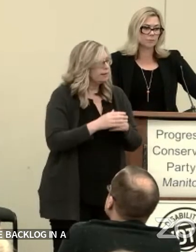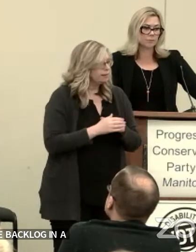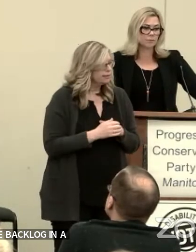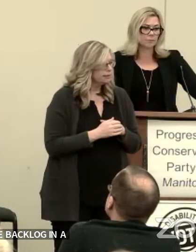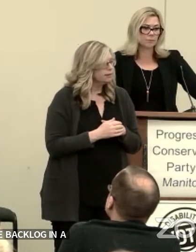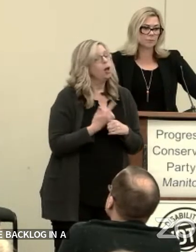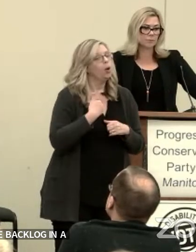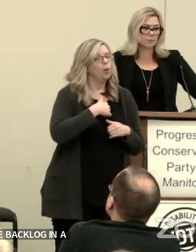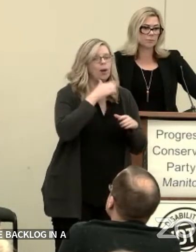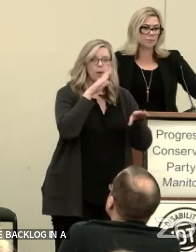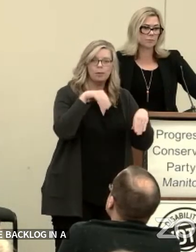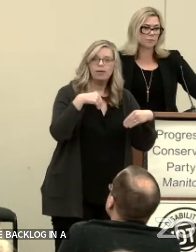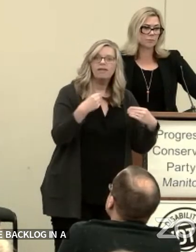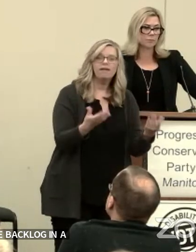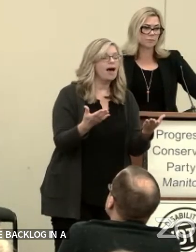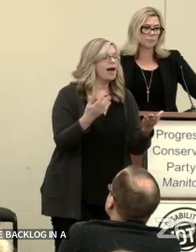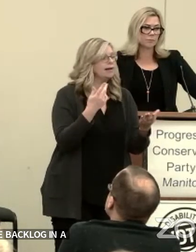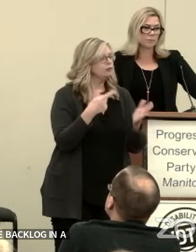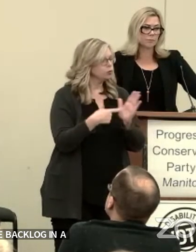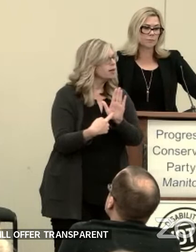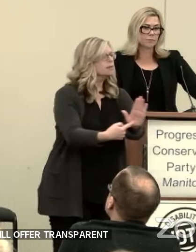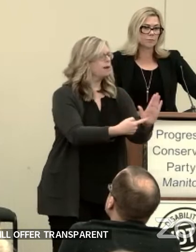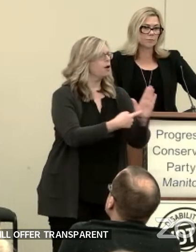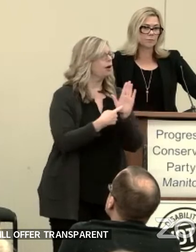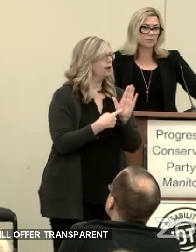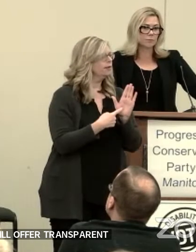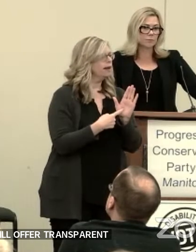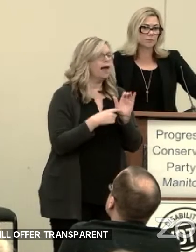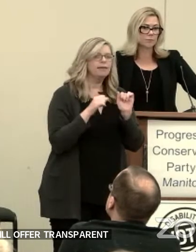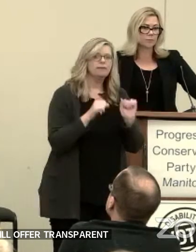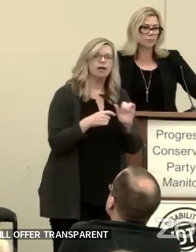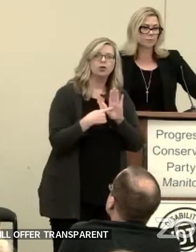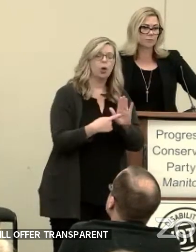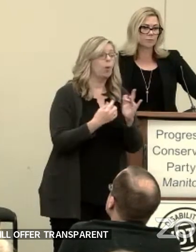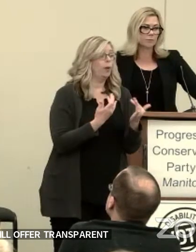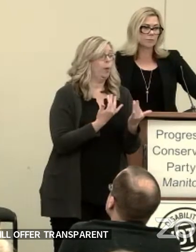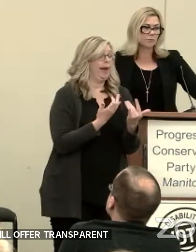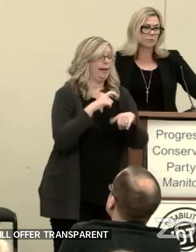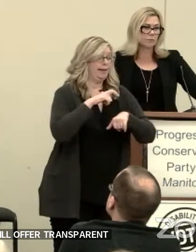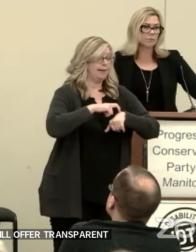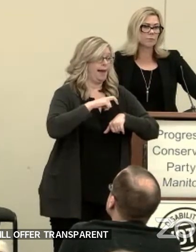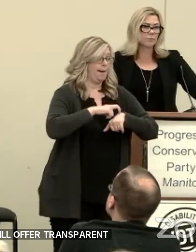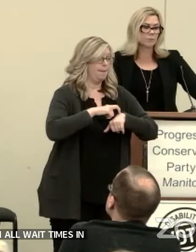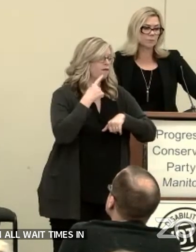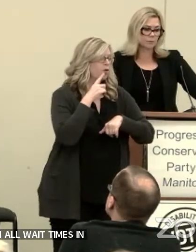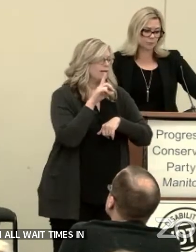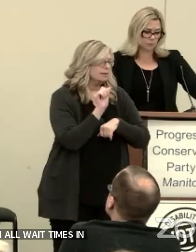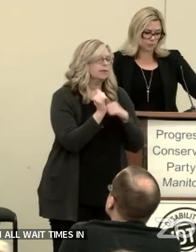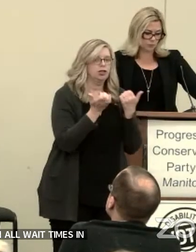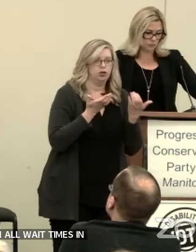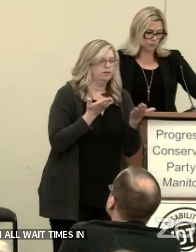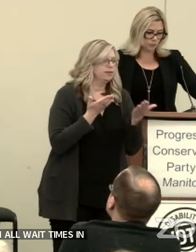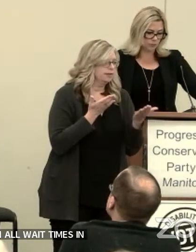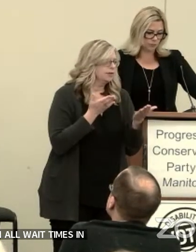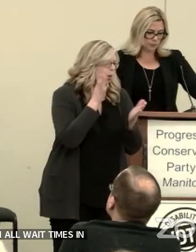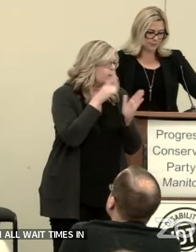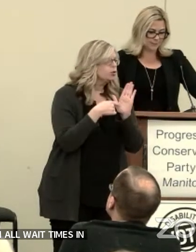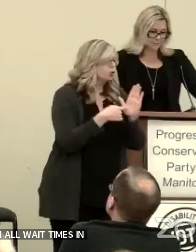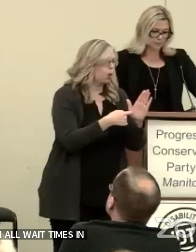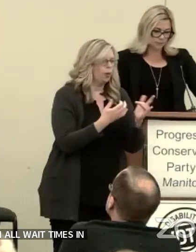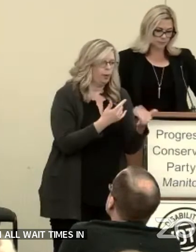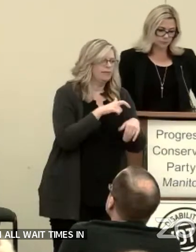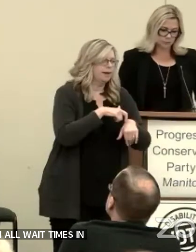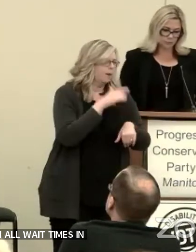offer transparent and reliable information on all wait times in respect of disability services. Just